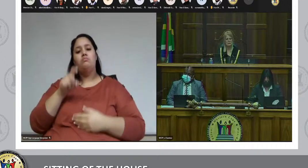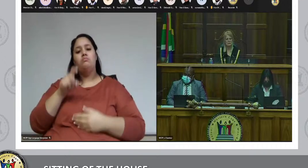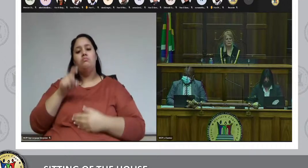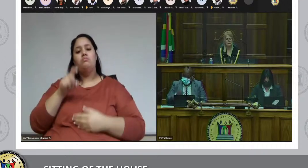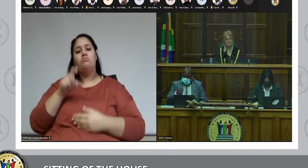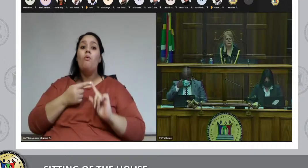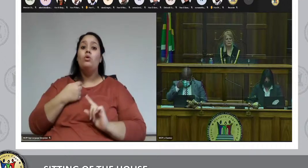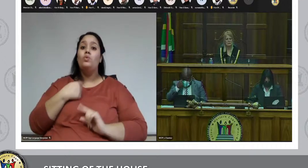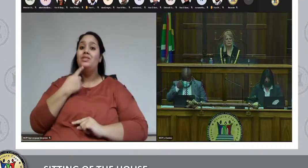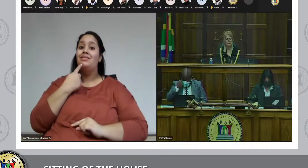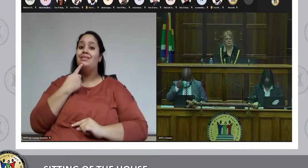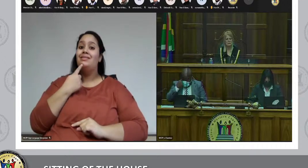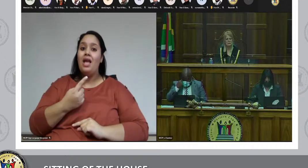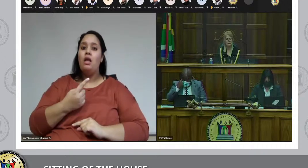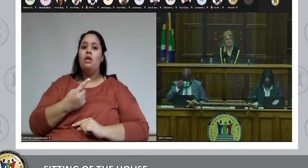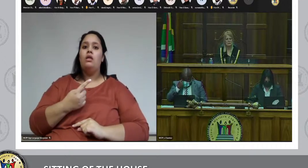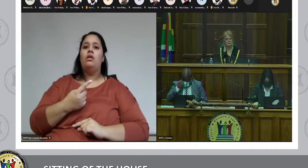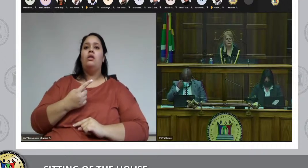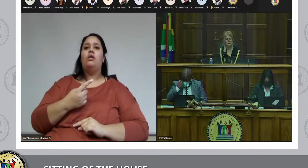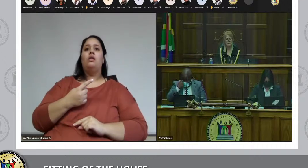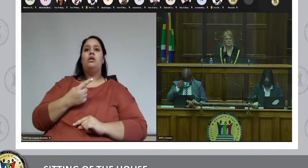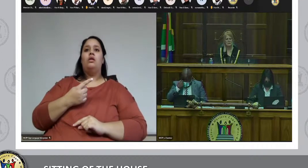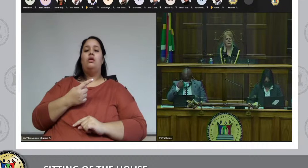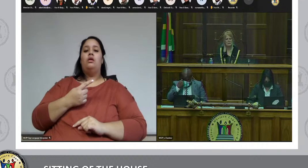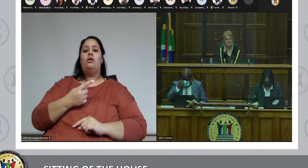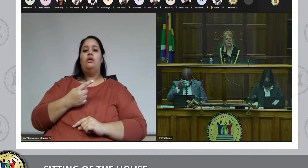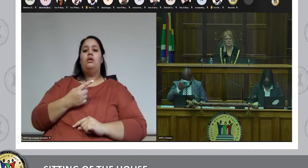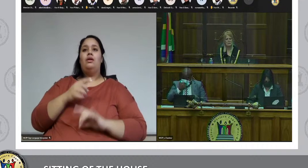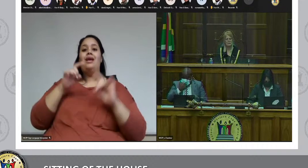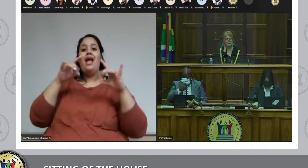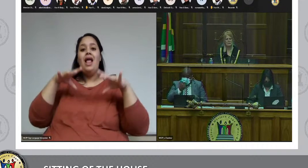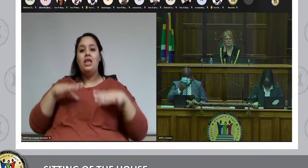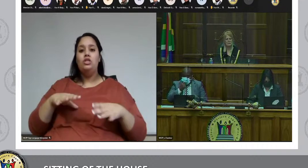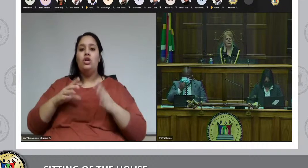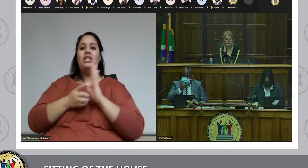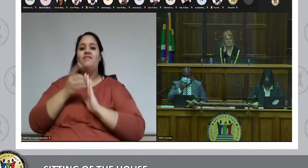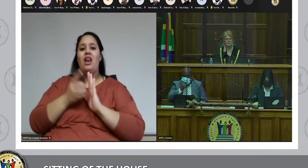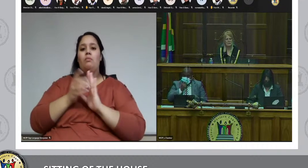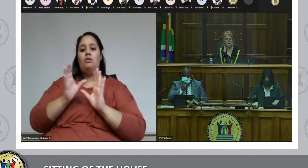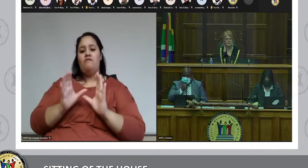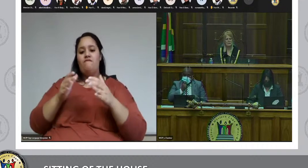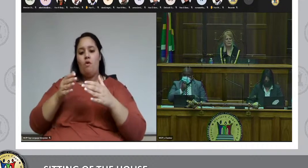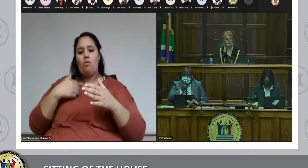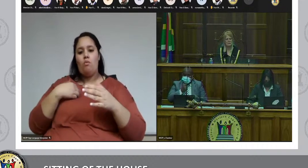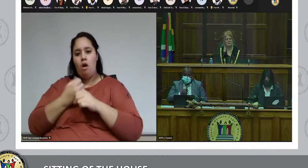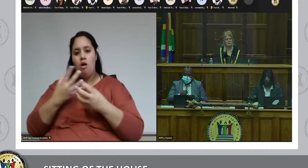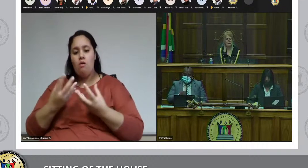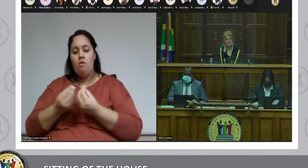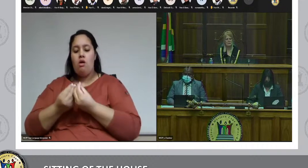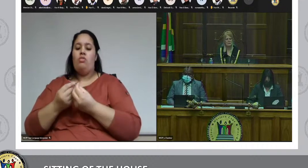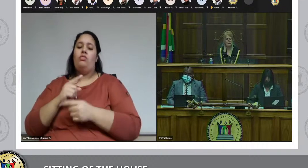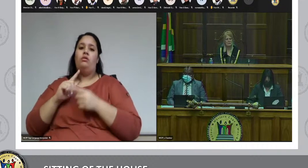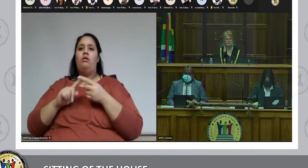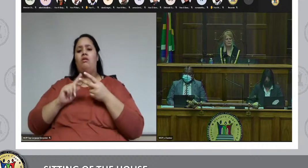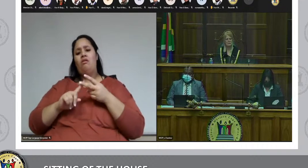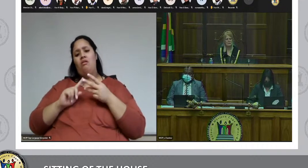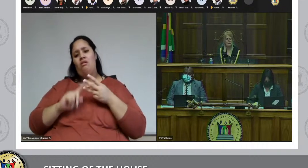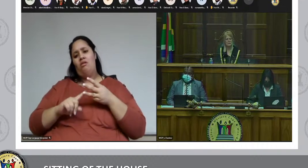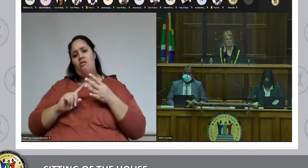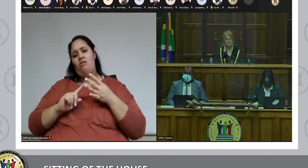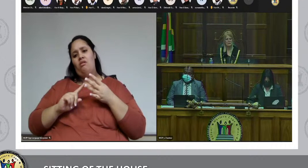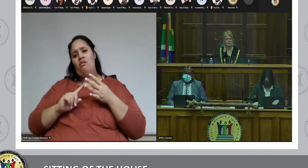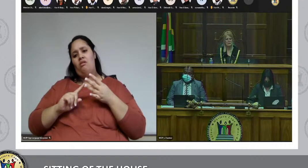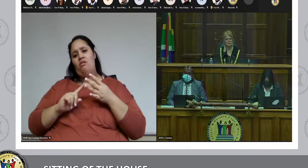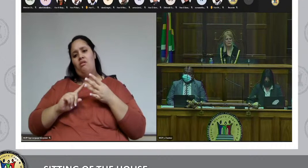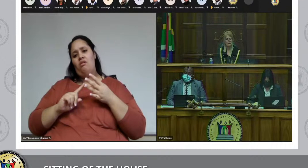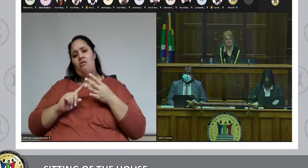is the religious society. It's what the Kaya Licha Development Forum that we work with, all those civil